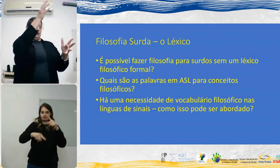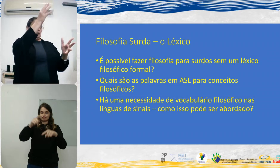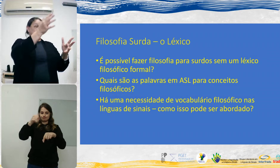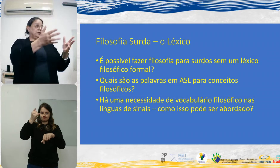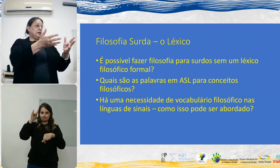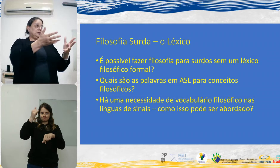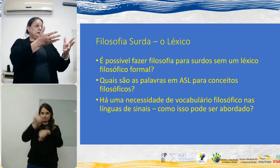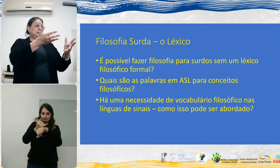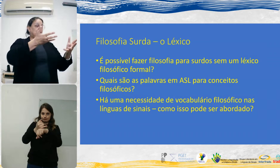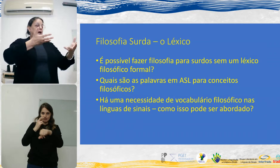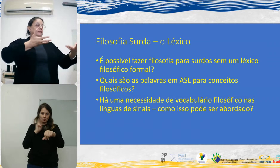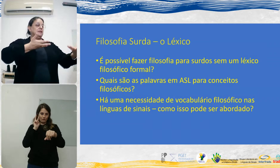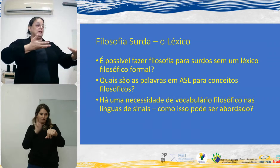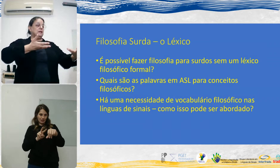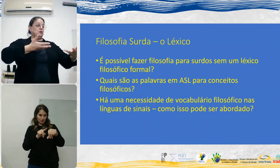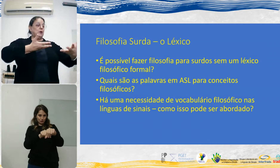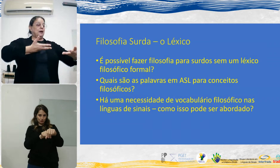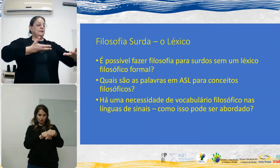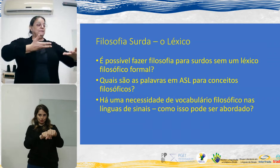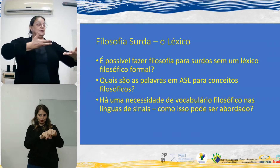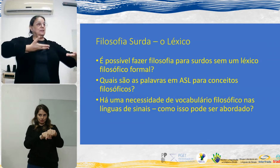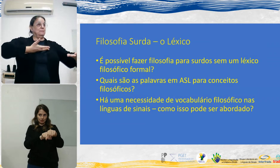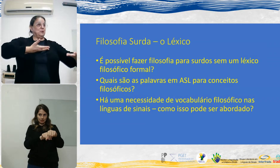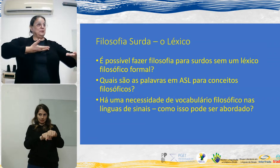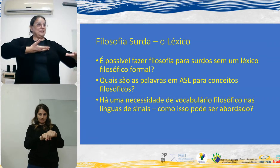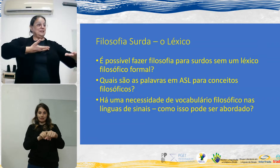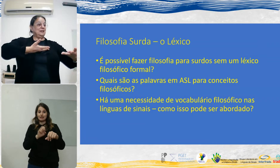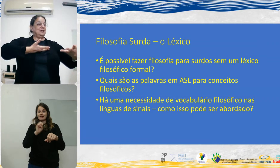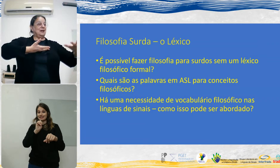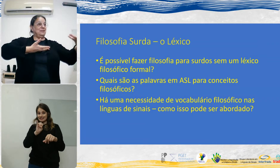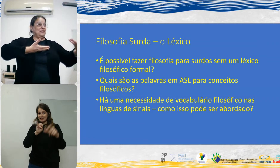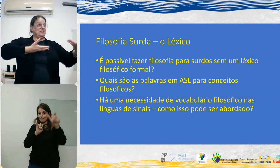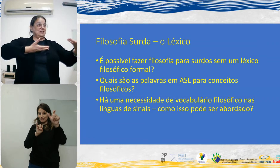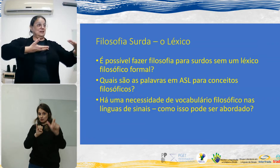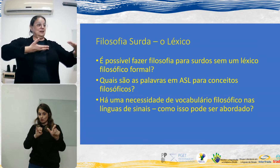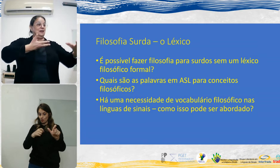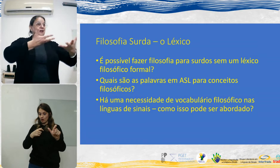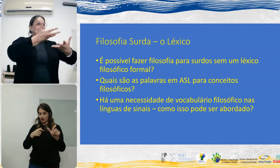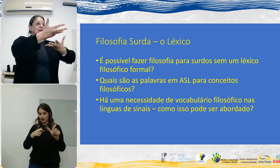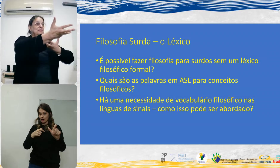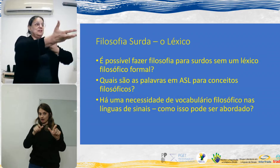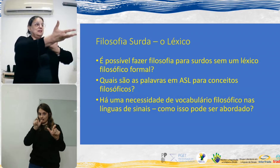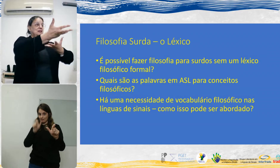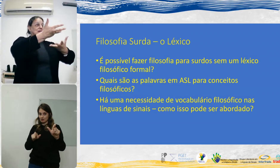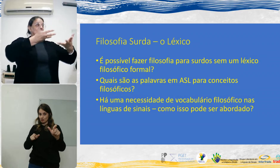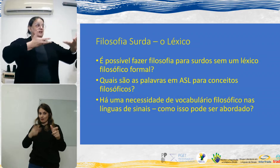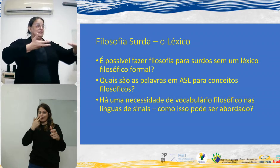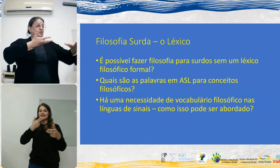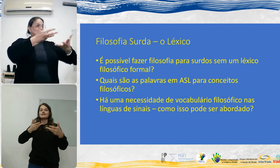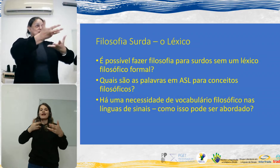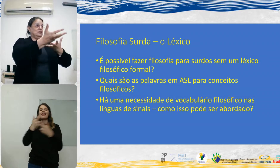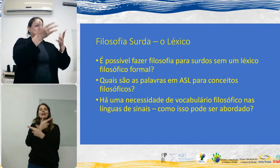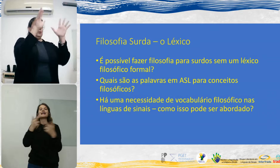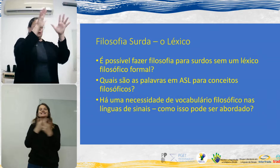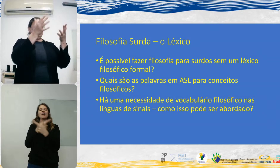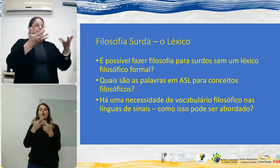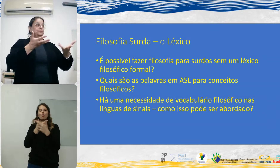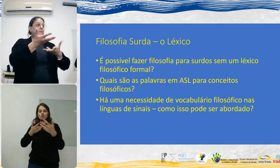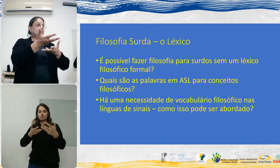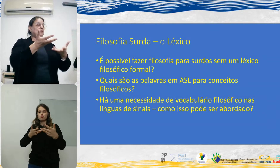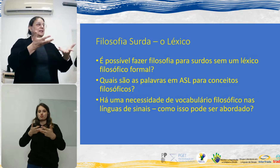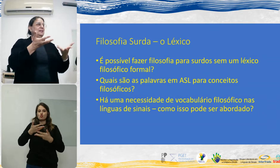you're regarding, and then you have the person and the thing and the exchange.